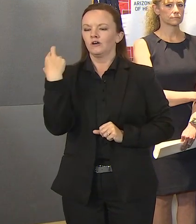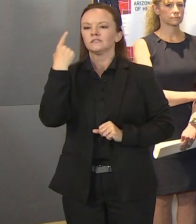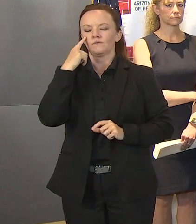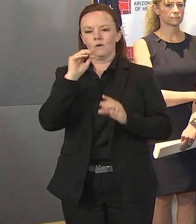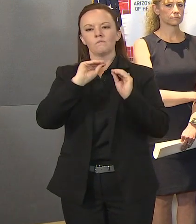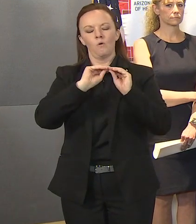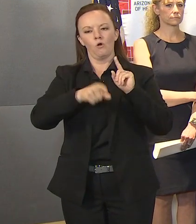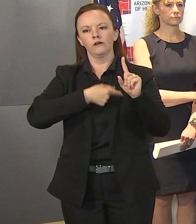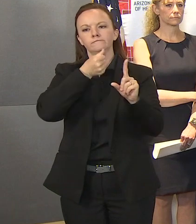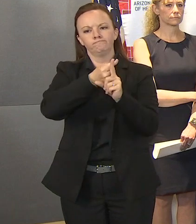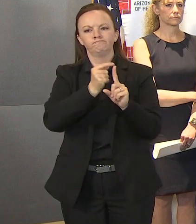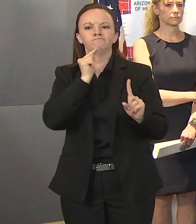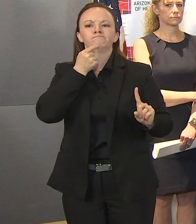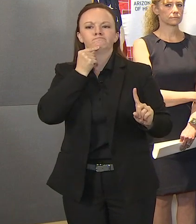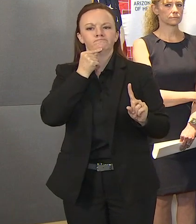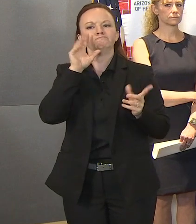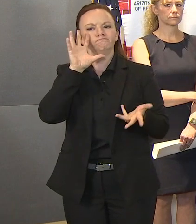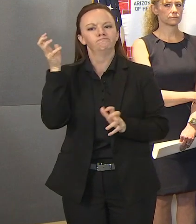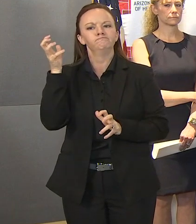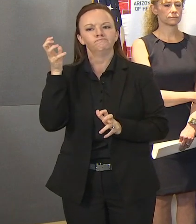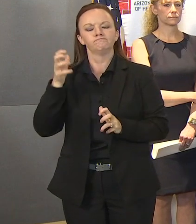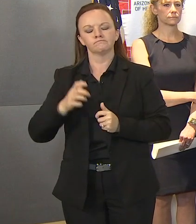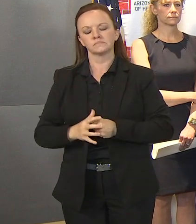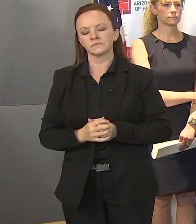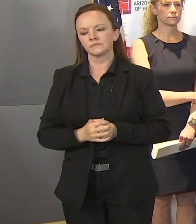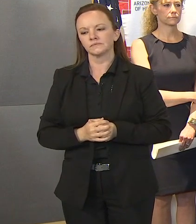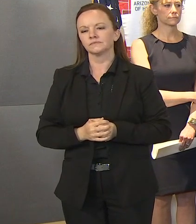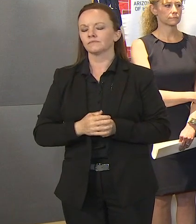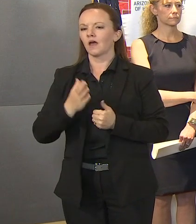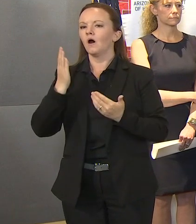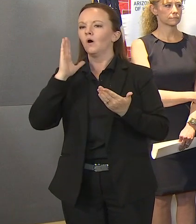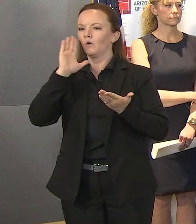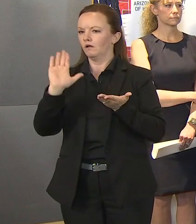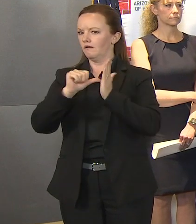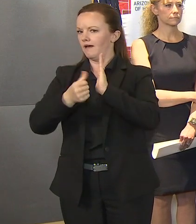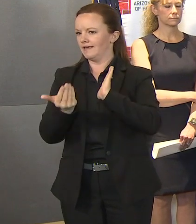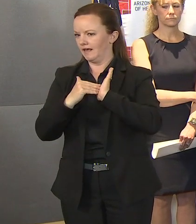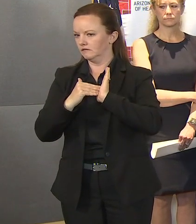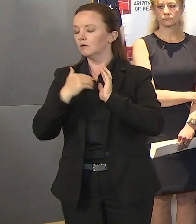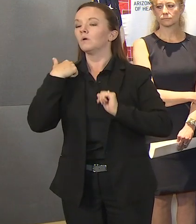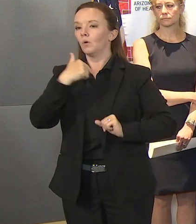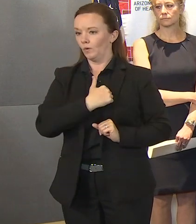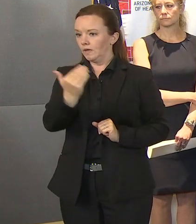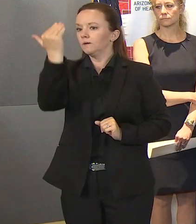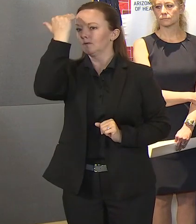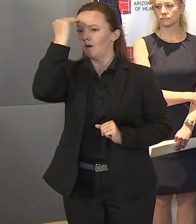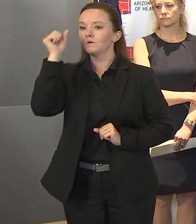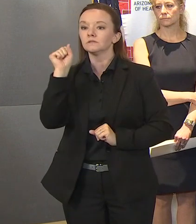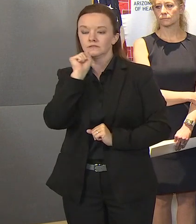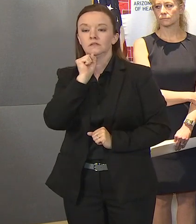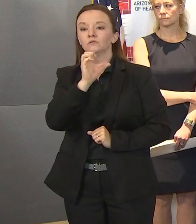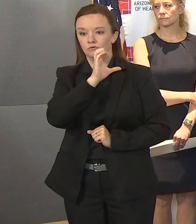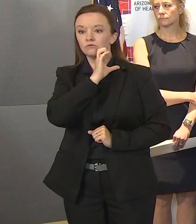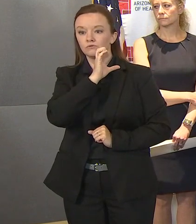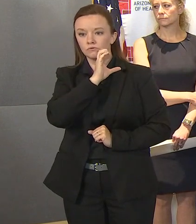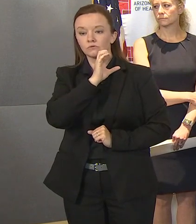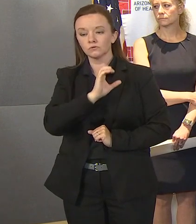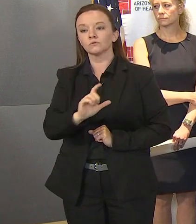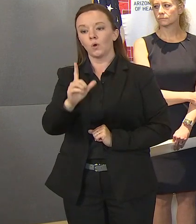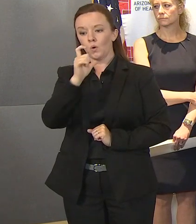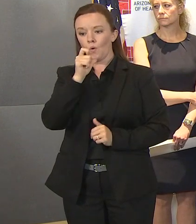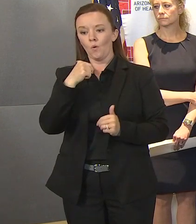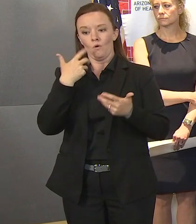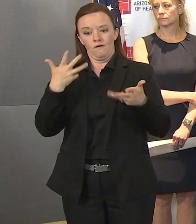serious complications. I want to say that one more time. We also know that seniors, especially those